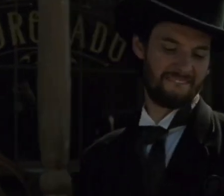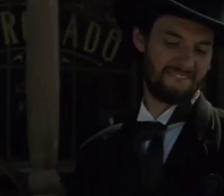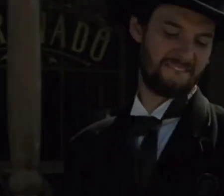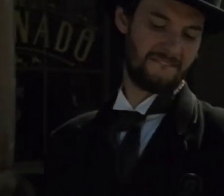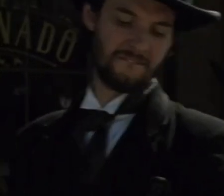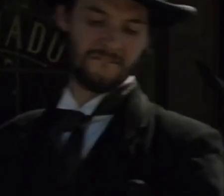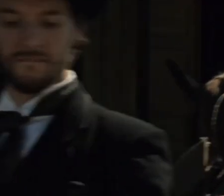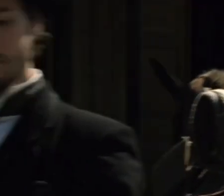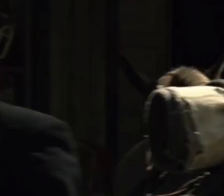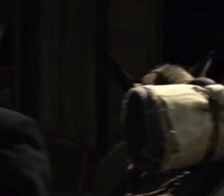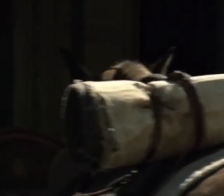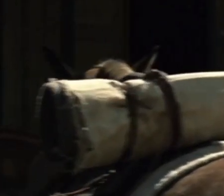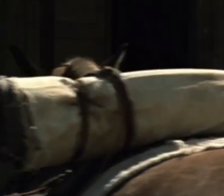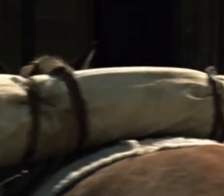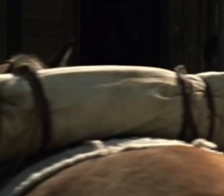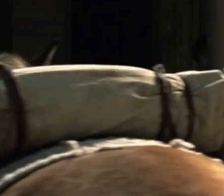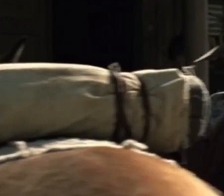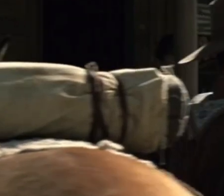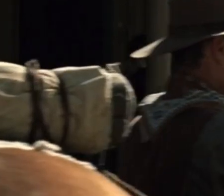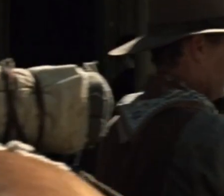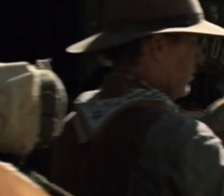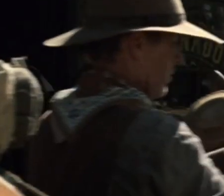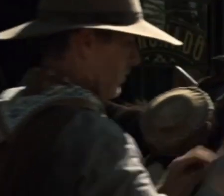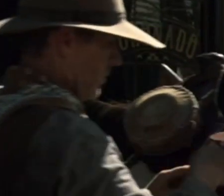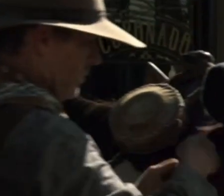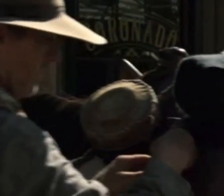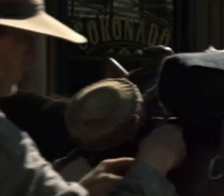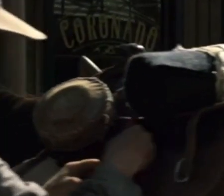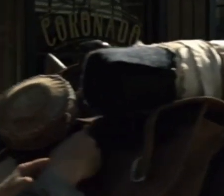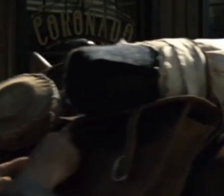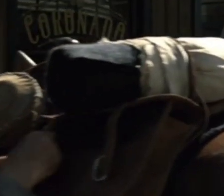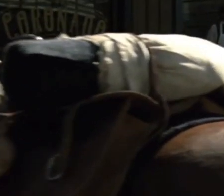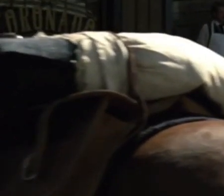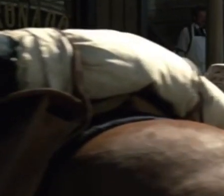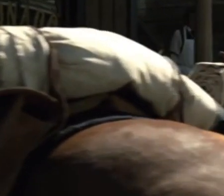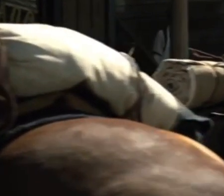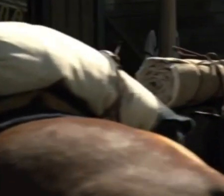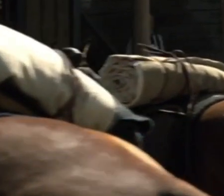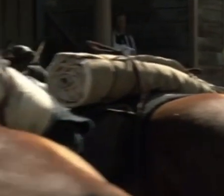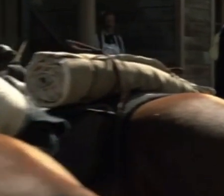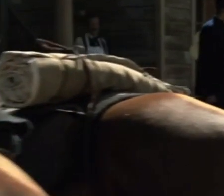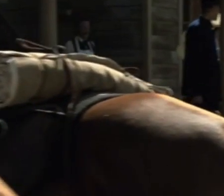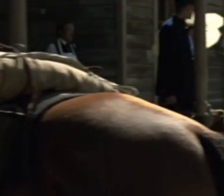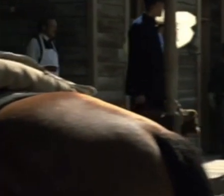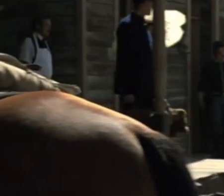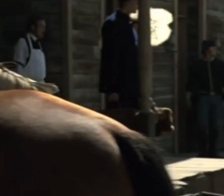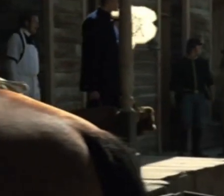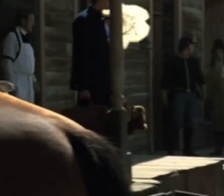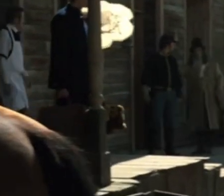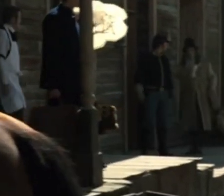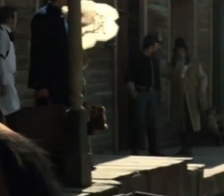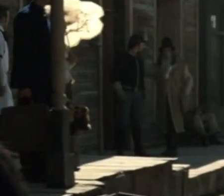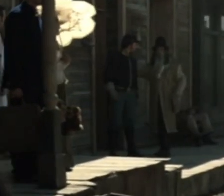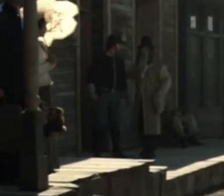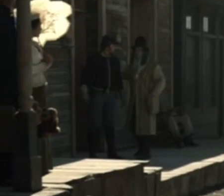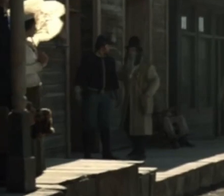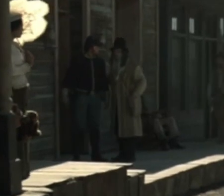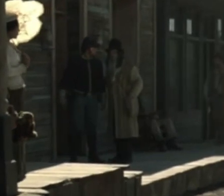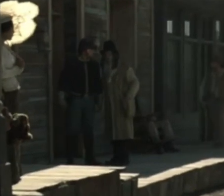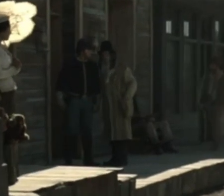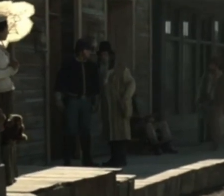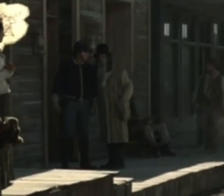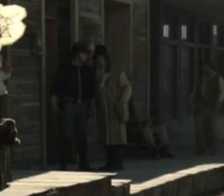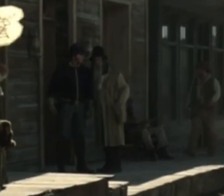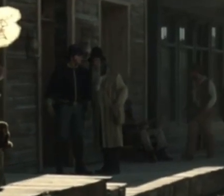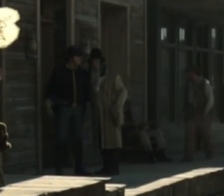They come back because they discover something they imagined no one had ever noticed before.